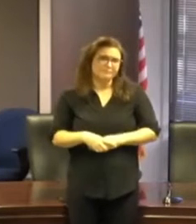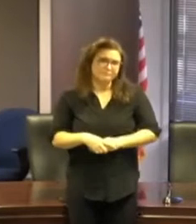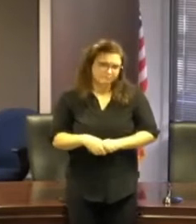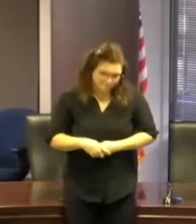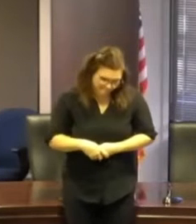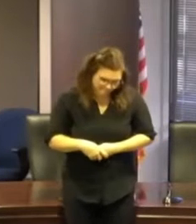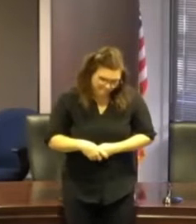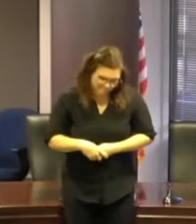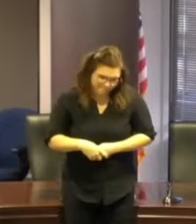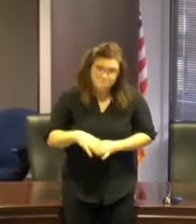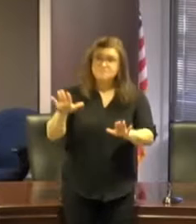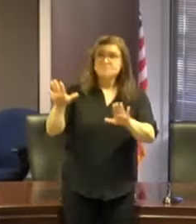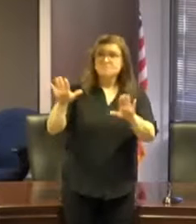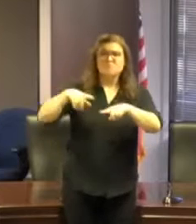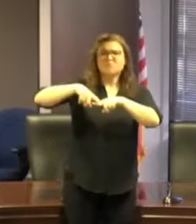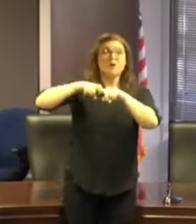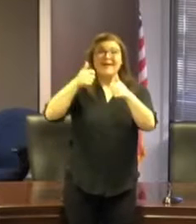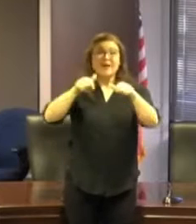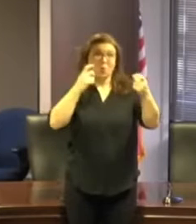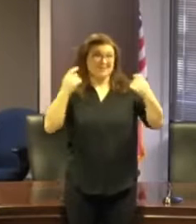Are there any questions, Commissioner?